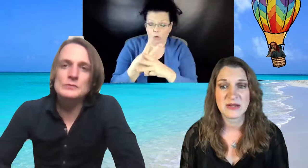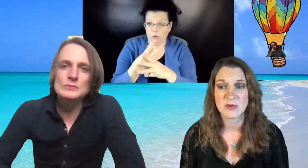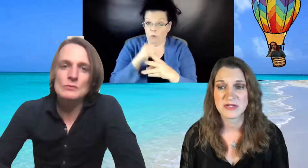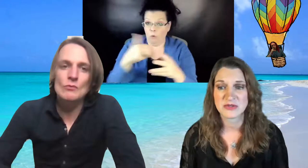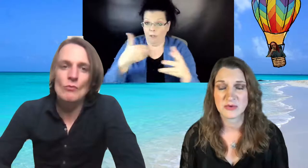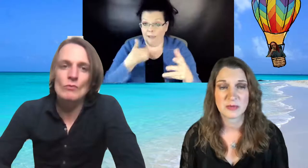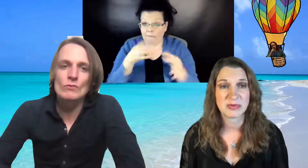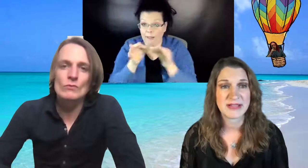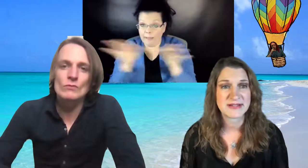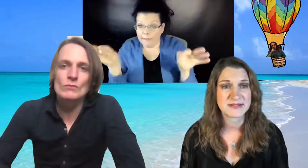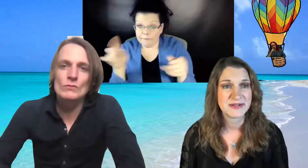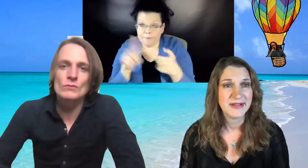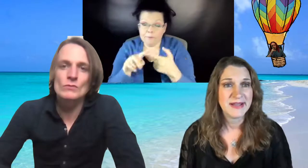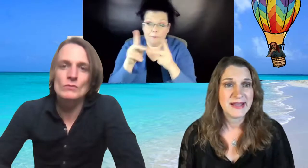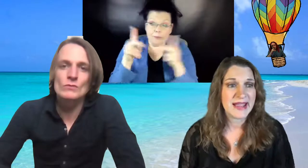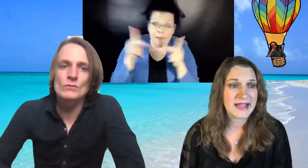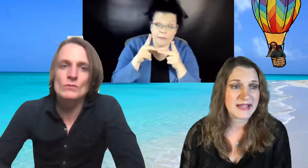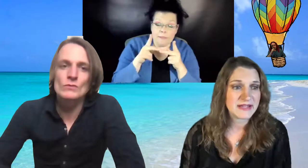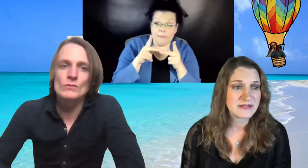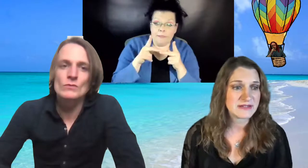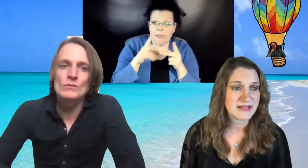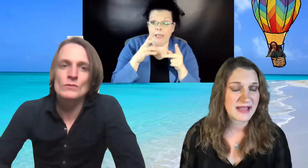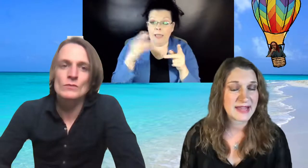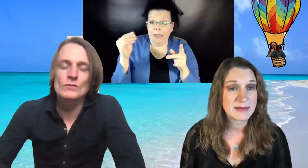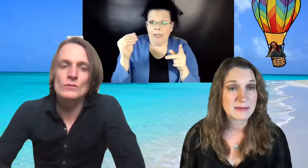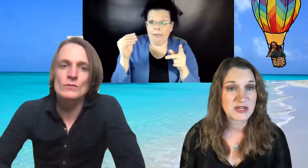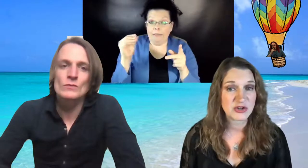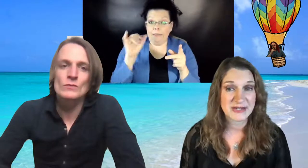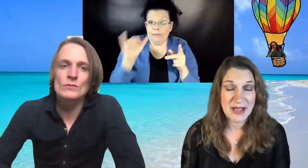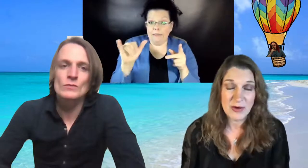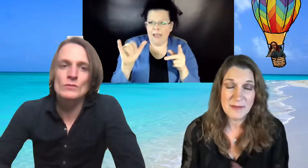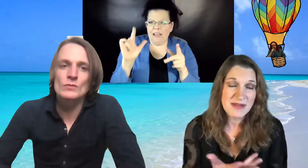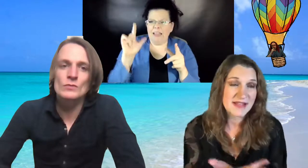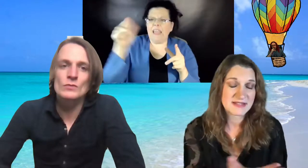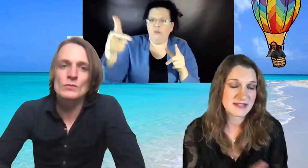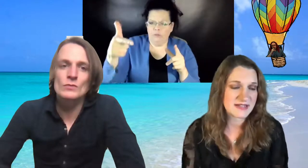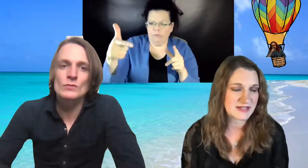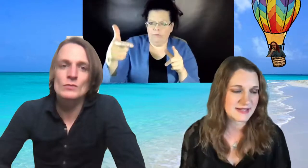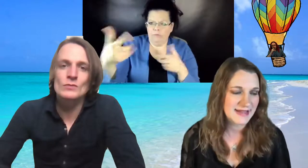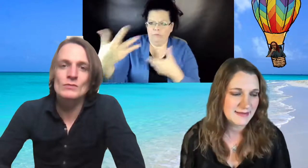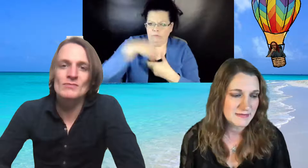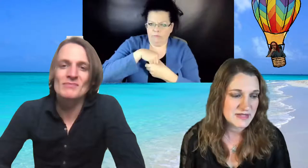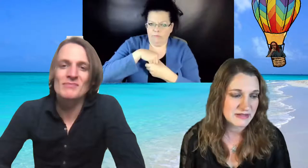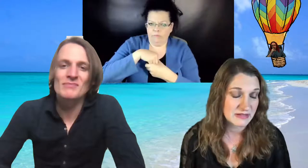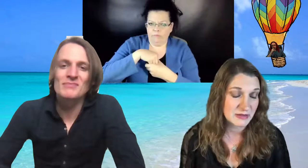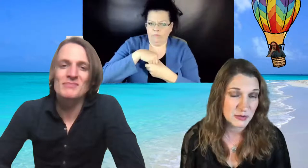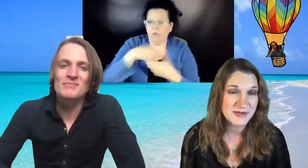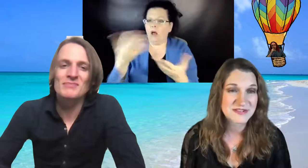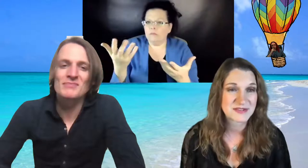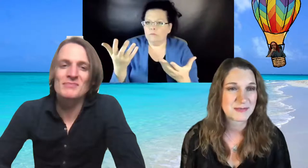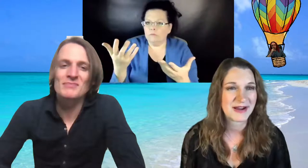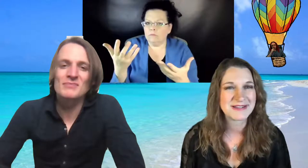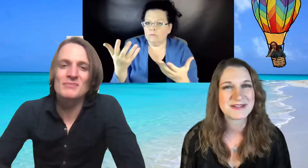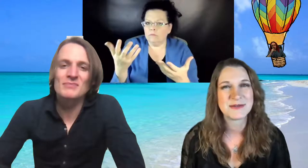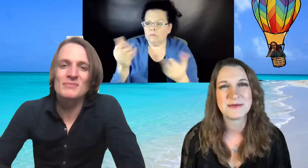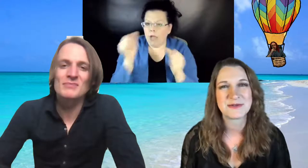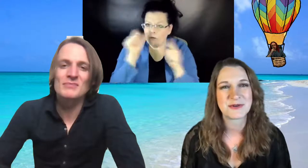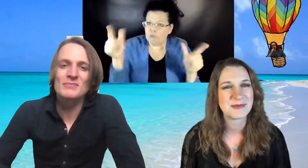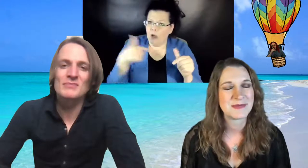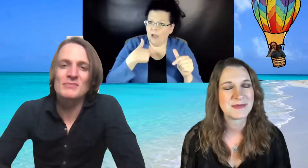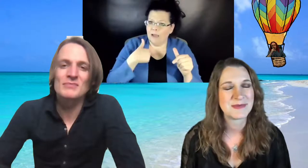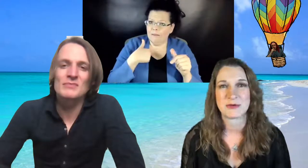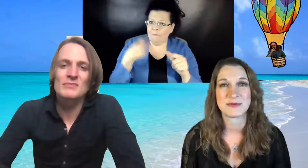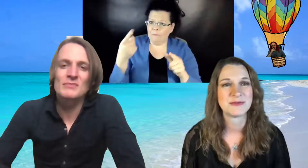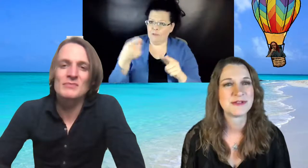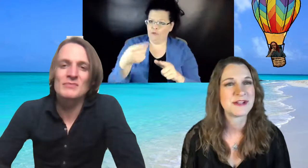a language or a place. And that came later. Now, I mean, that it came a little bit as a surprise, because you